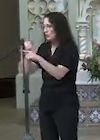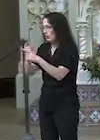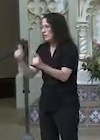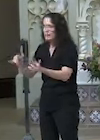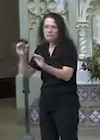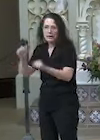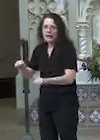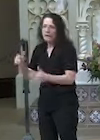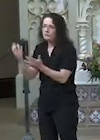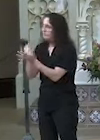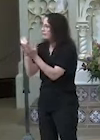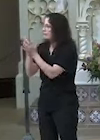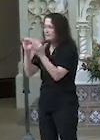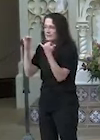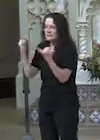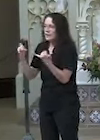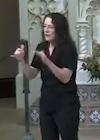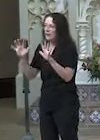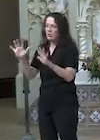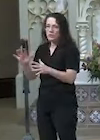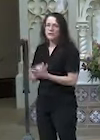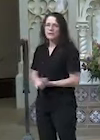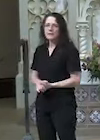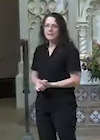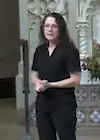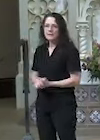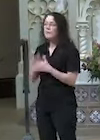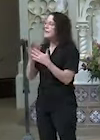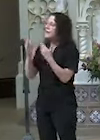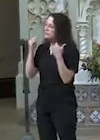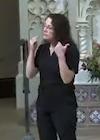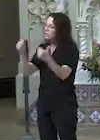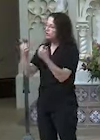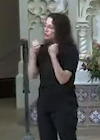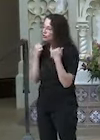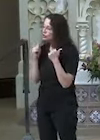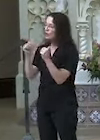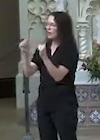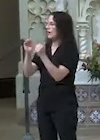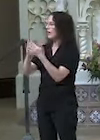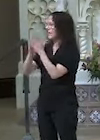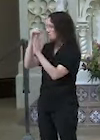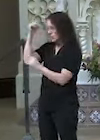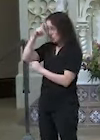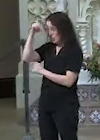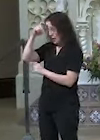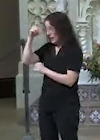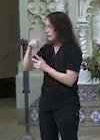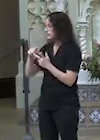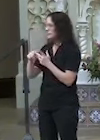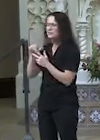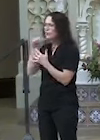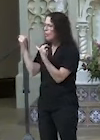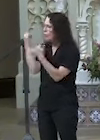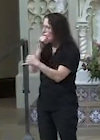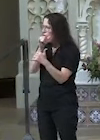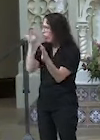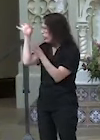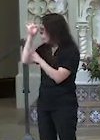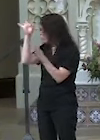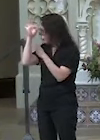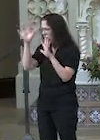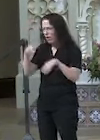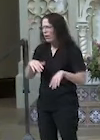okay? So let us strive to be wise, to not be foolish,